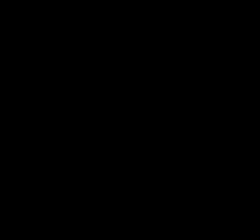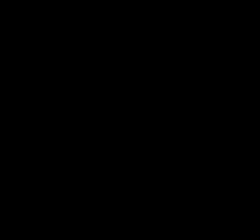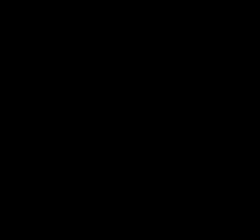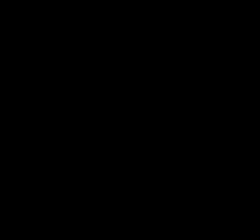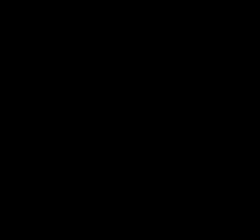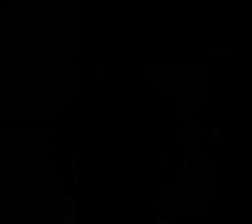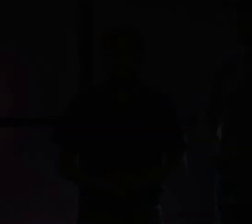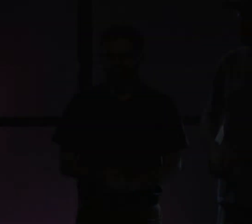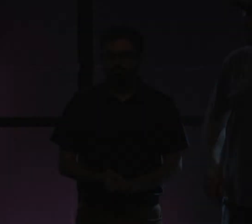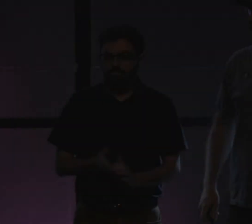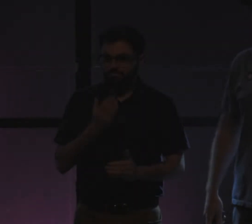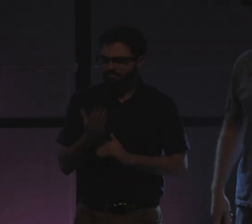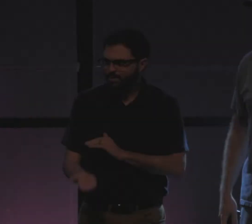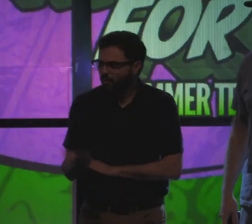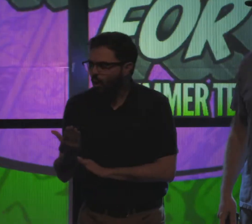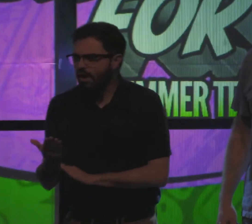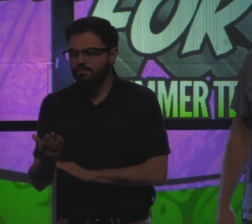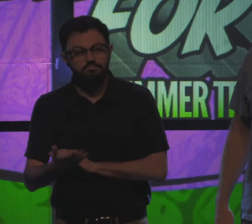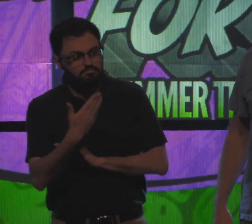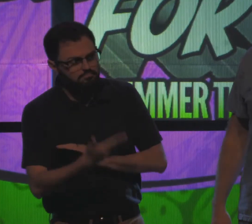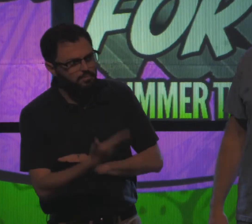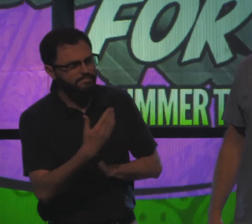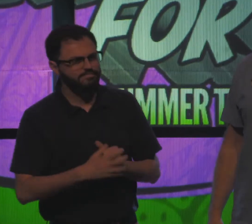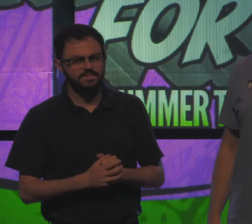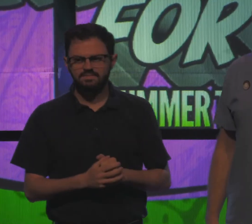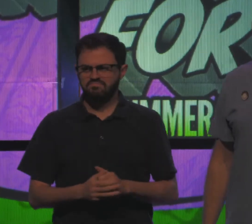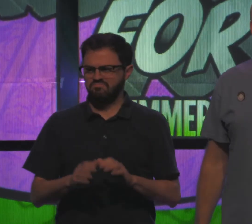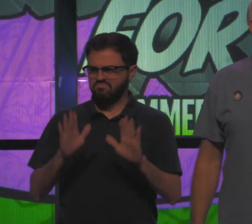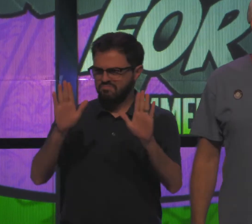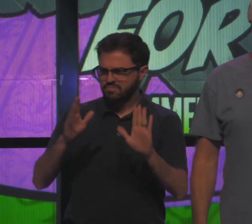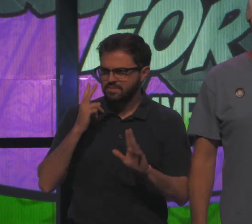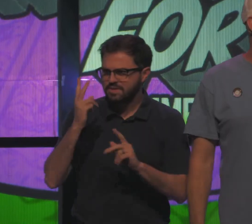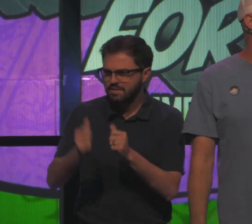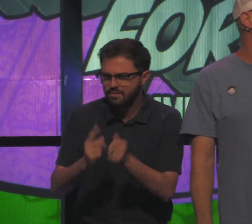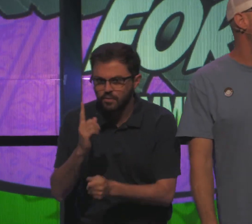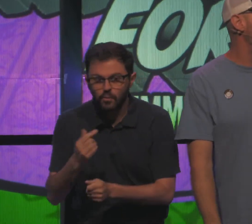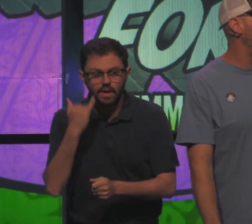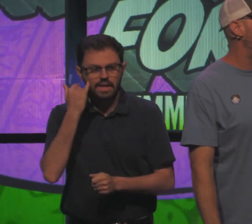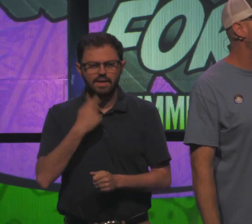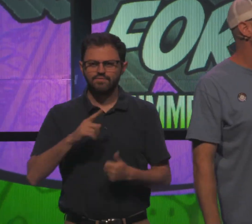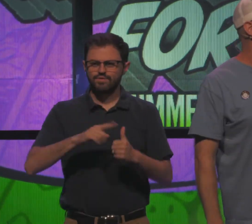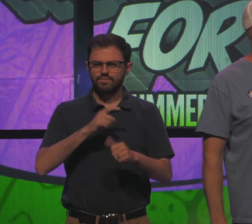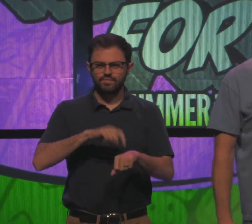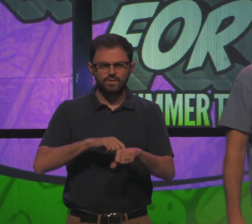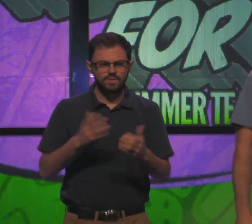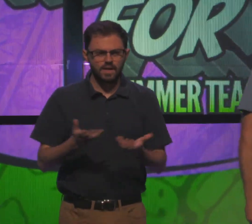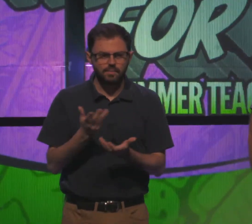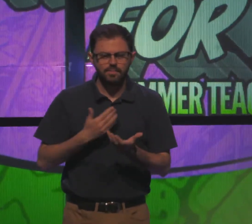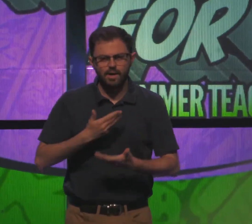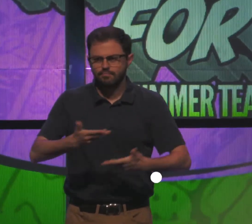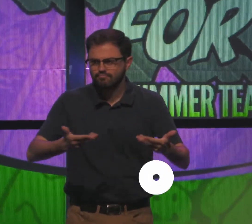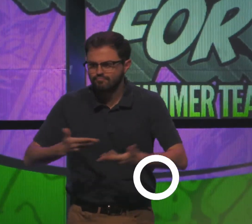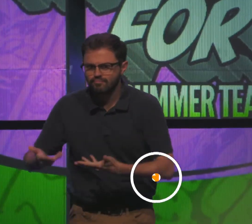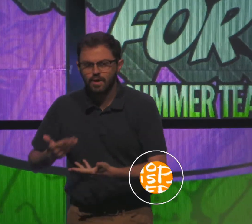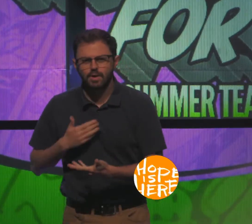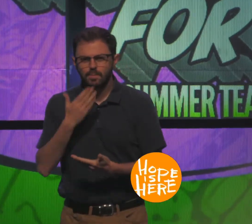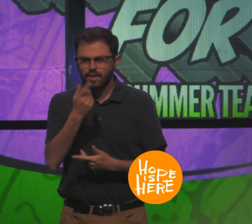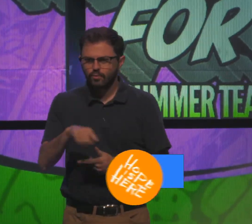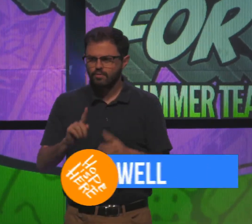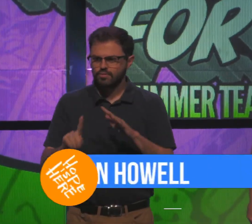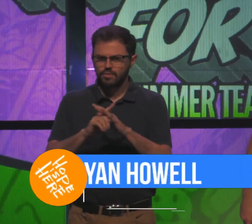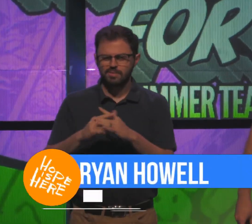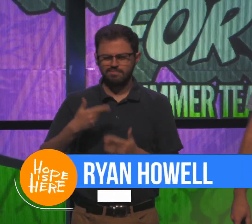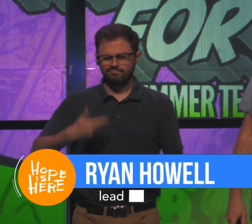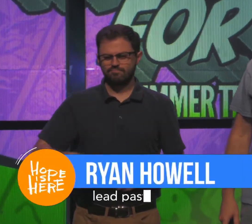you stew. Good morning. Okay, it's great to see everybody. If you're a guest this morning, welcome. Thanks for being here. My name is Ryan. I'm the